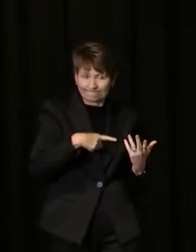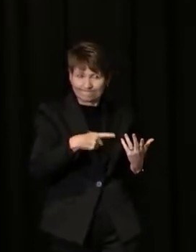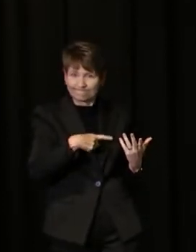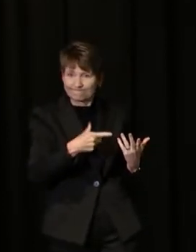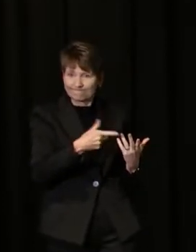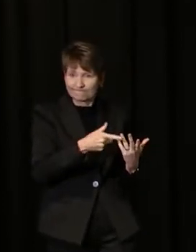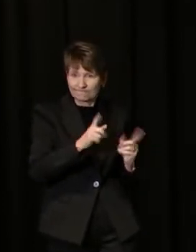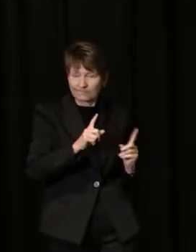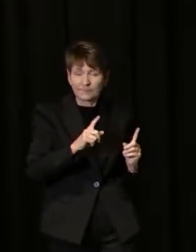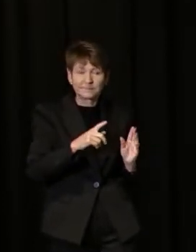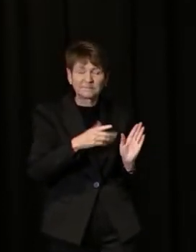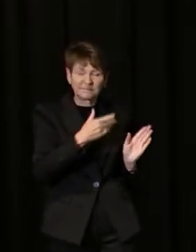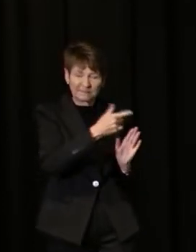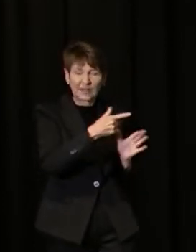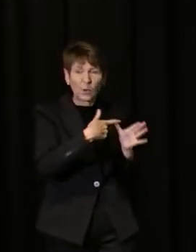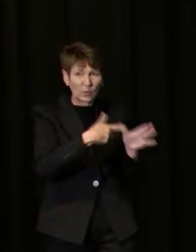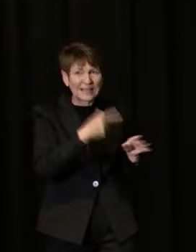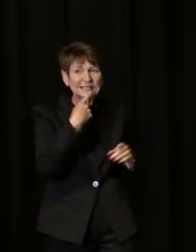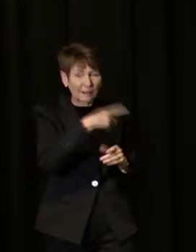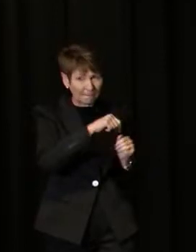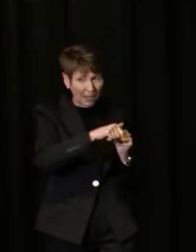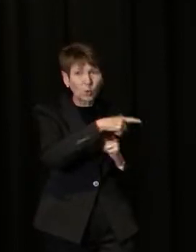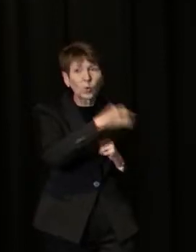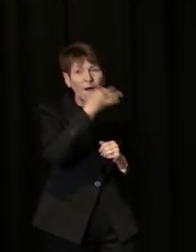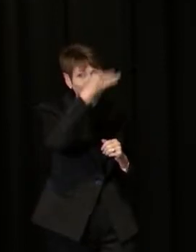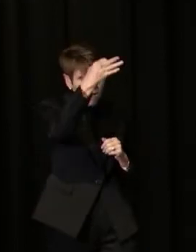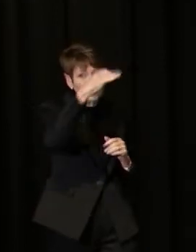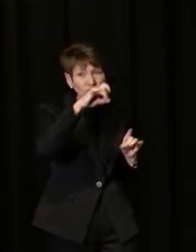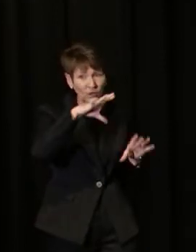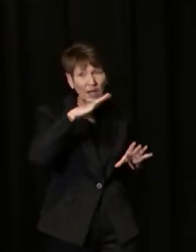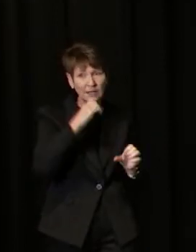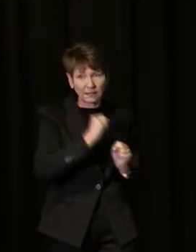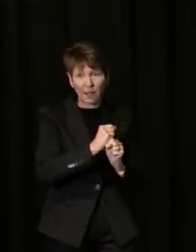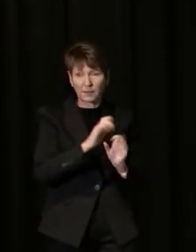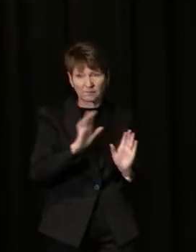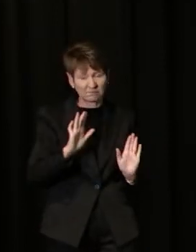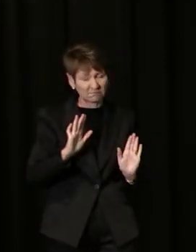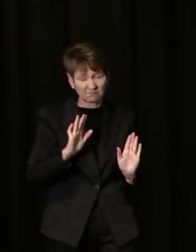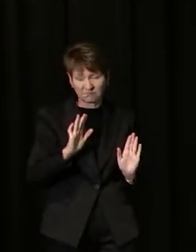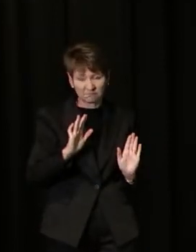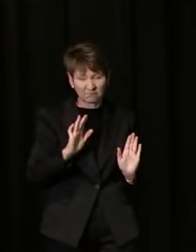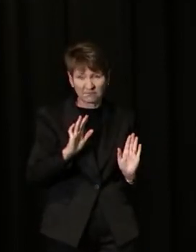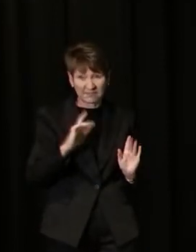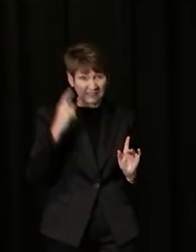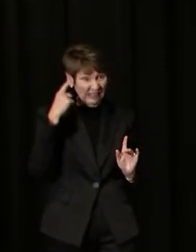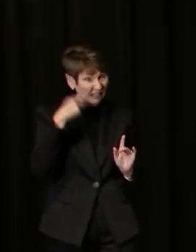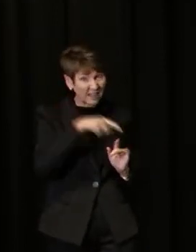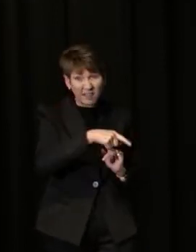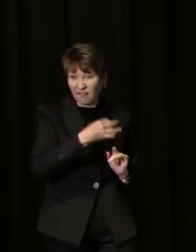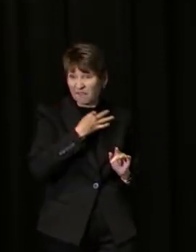You'd have to ask the Commonwealth. We've asked. Well, that's why we're raising our concerns.